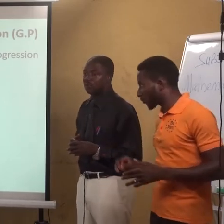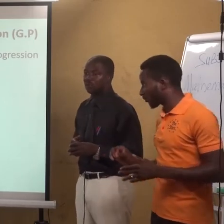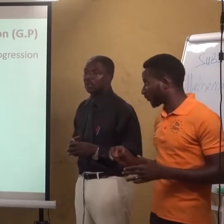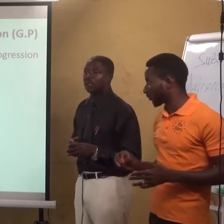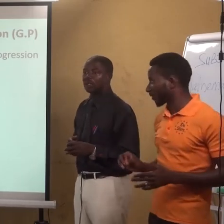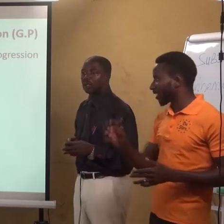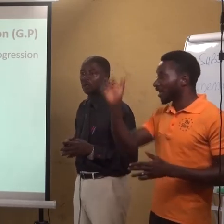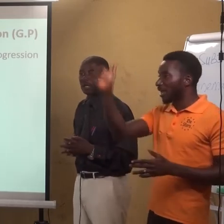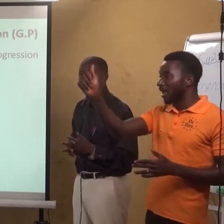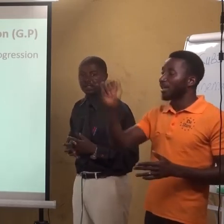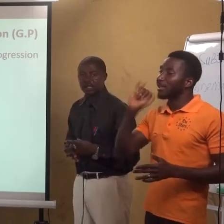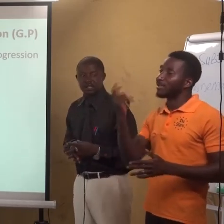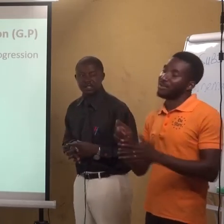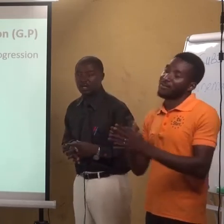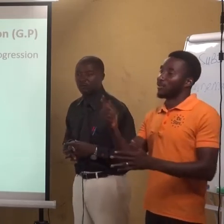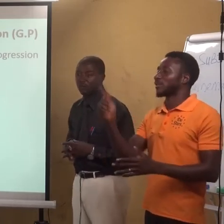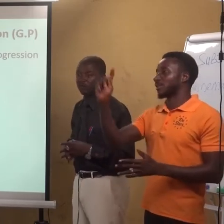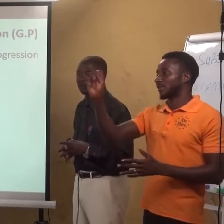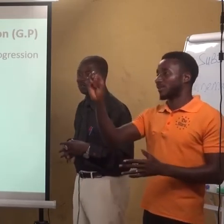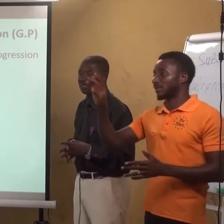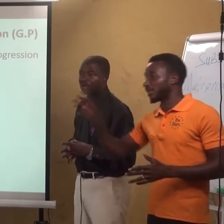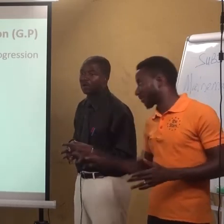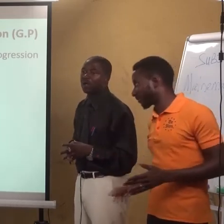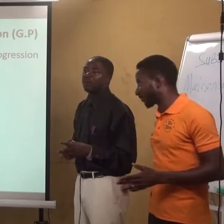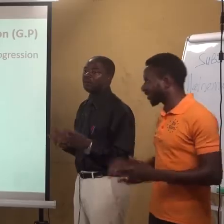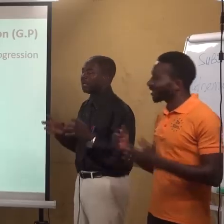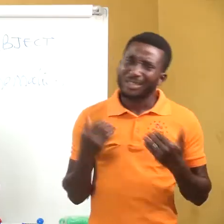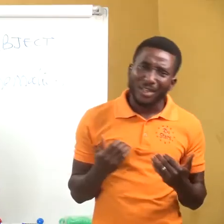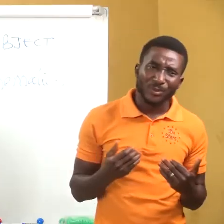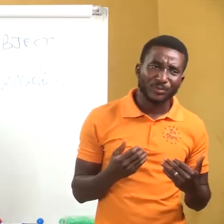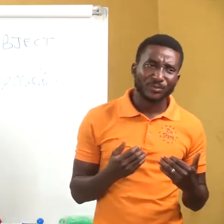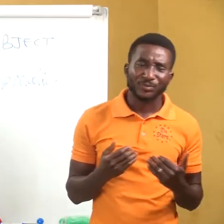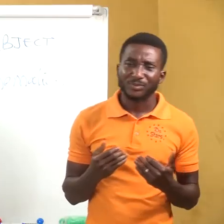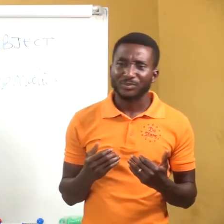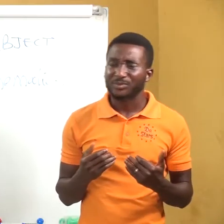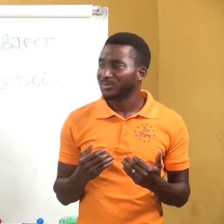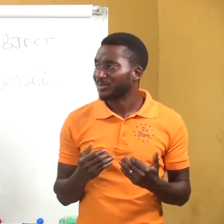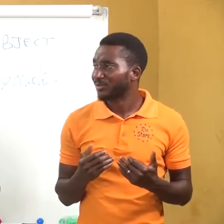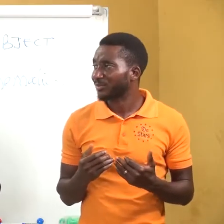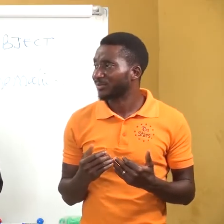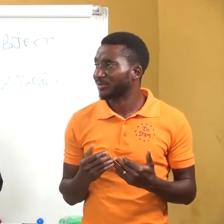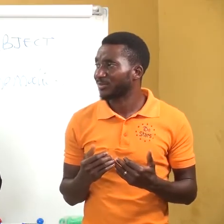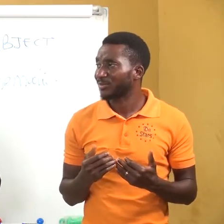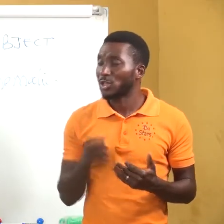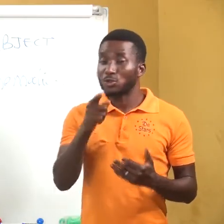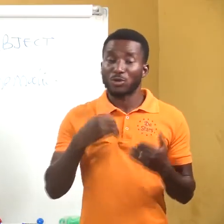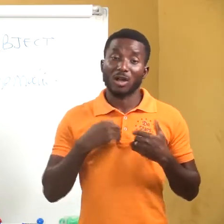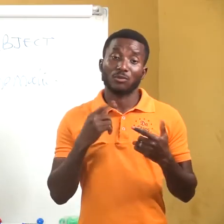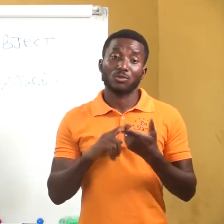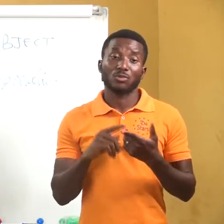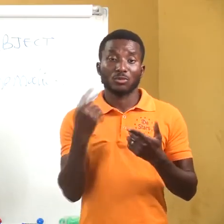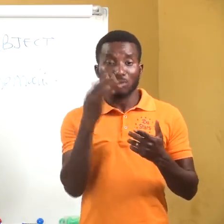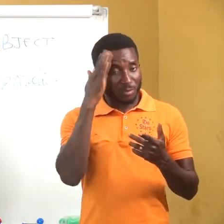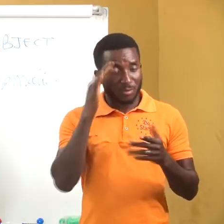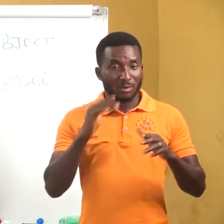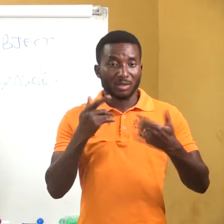4-figure table, the YX statistical 4-figure table. But the advantage is that you need to know how to quote the formula. You should